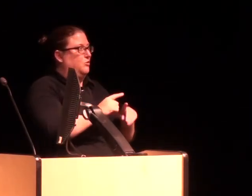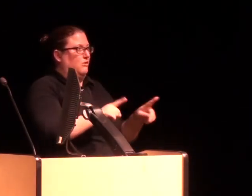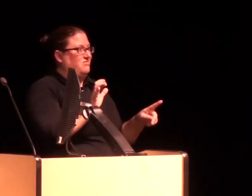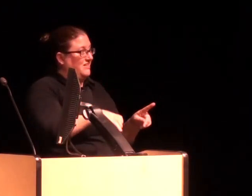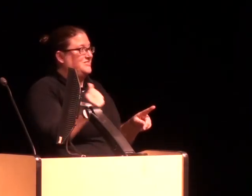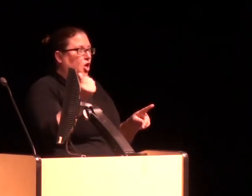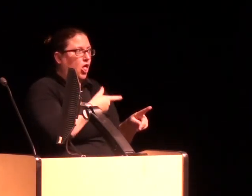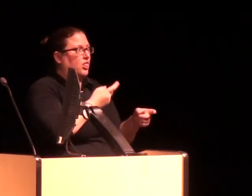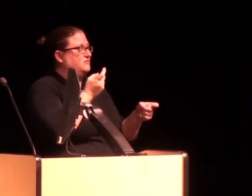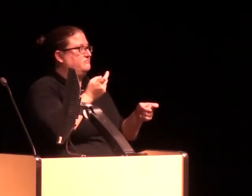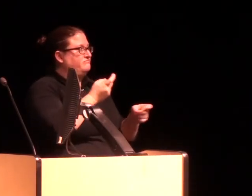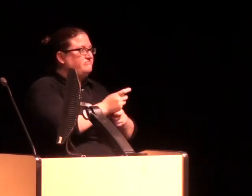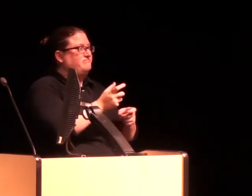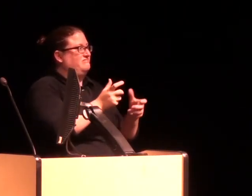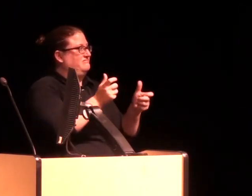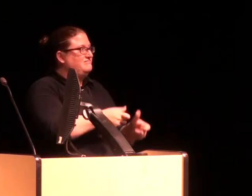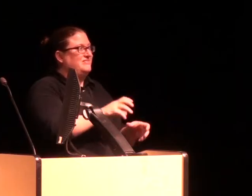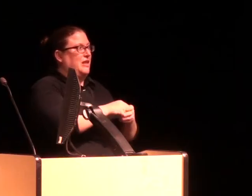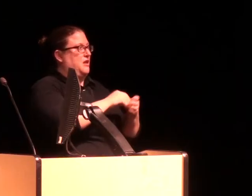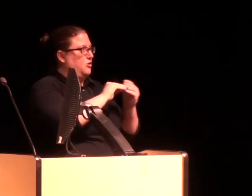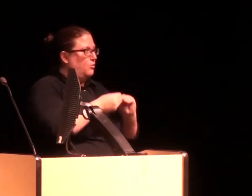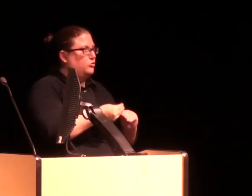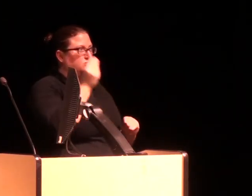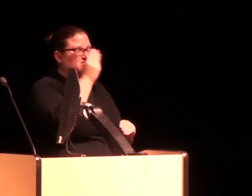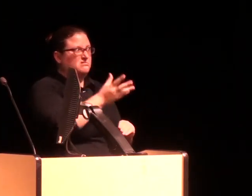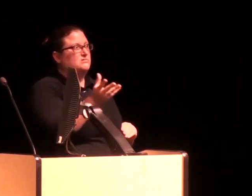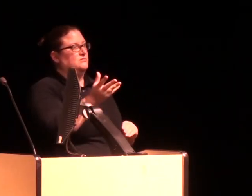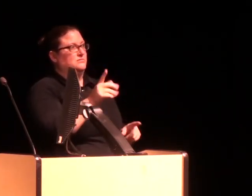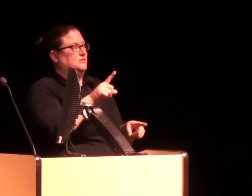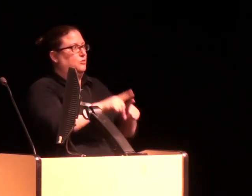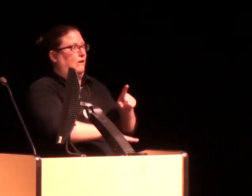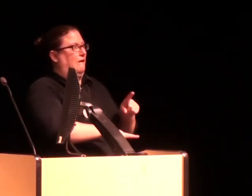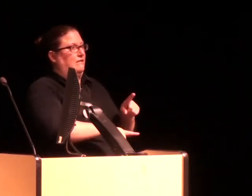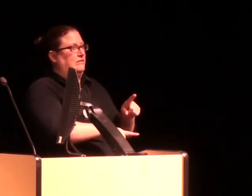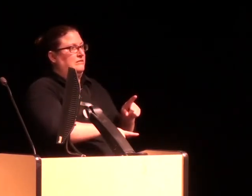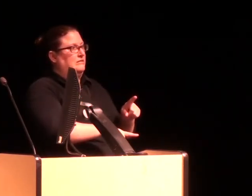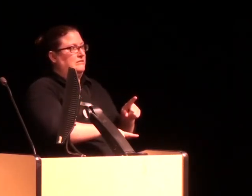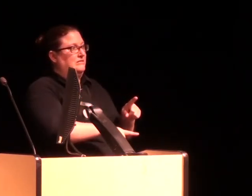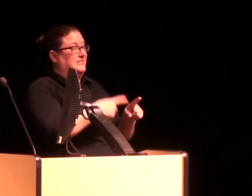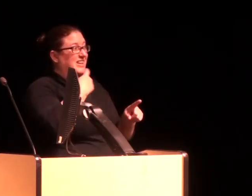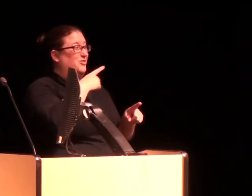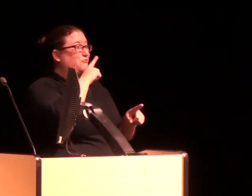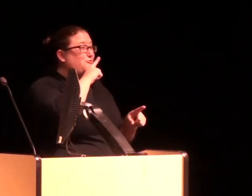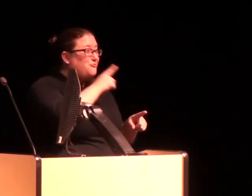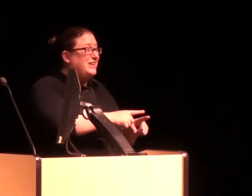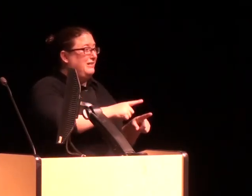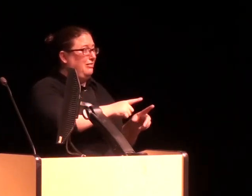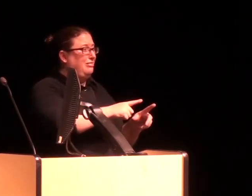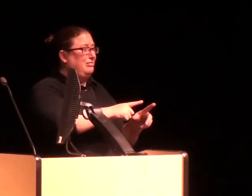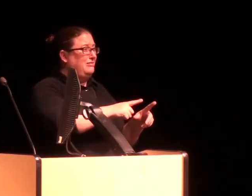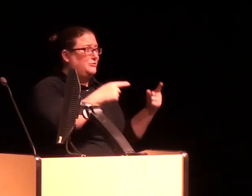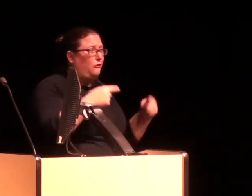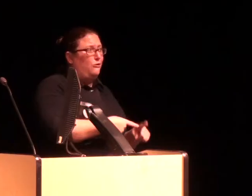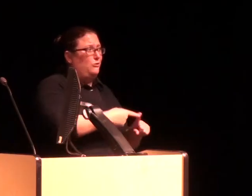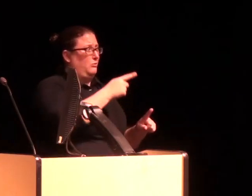damage in numbers. But you cannot put the real damage to the people in a